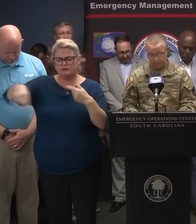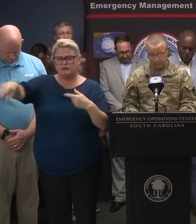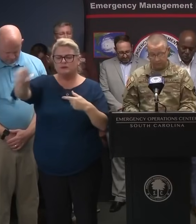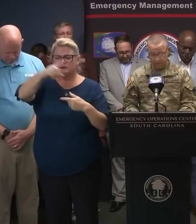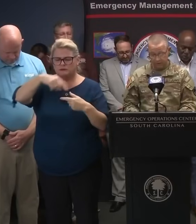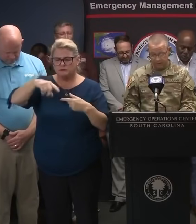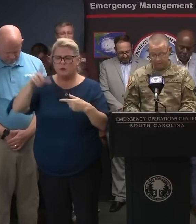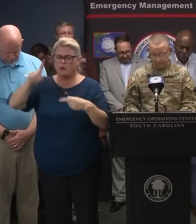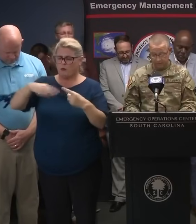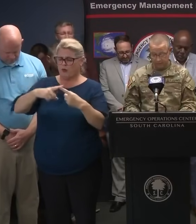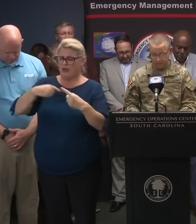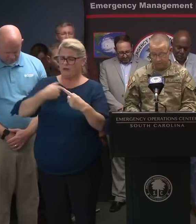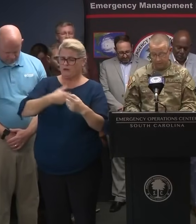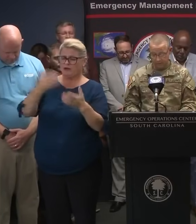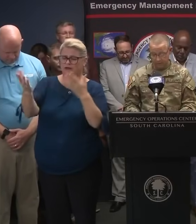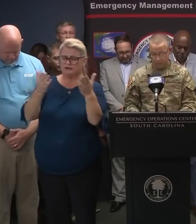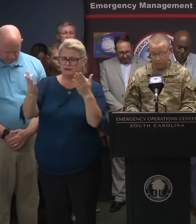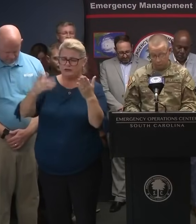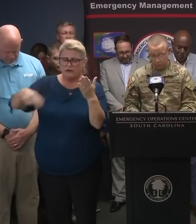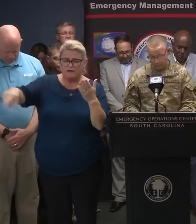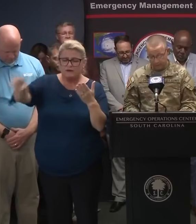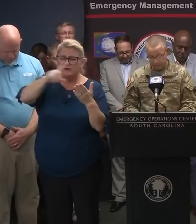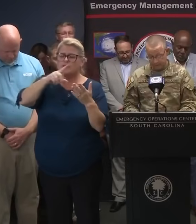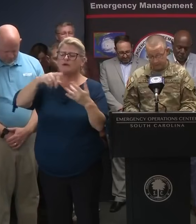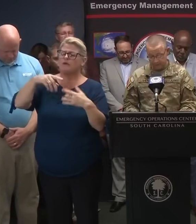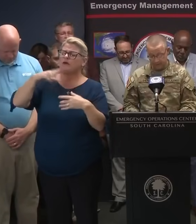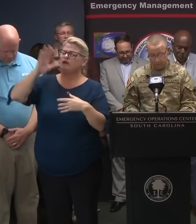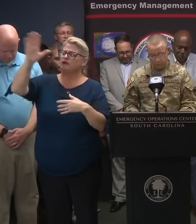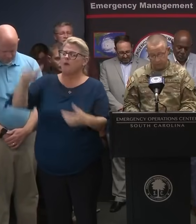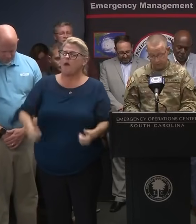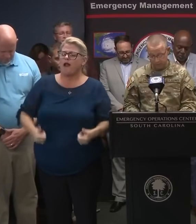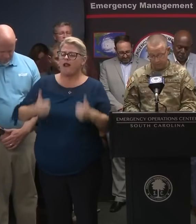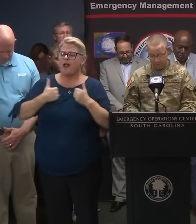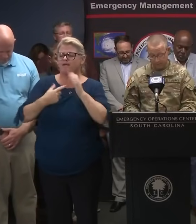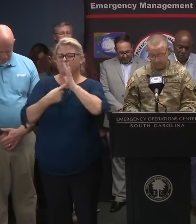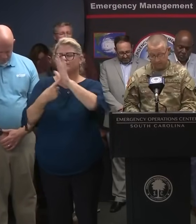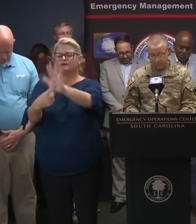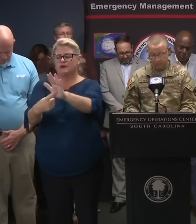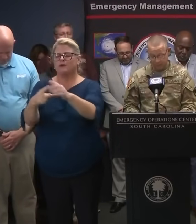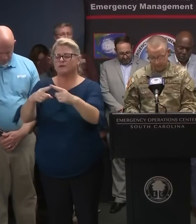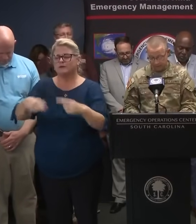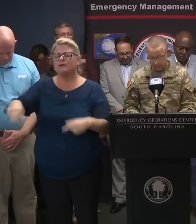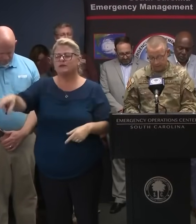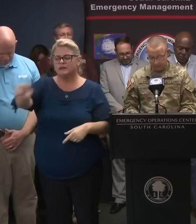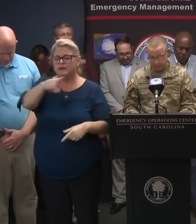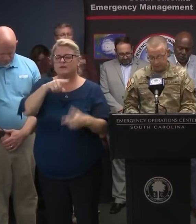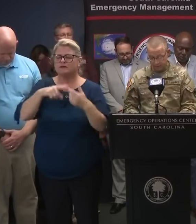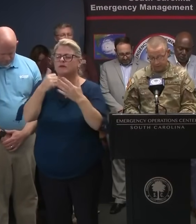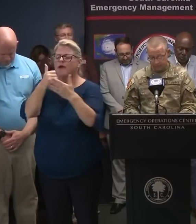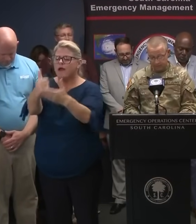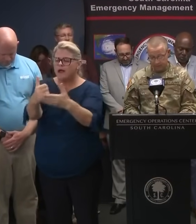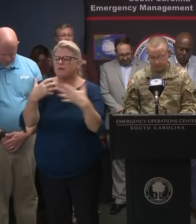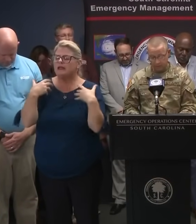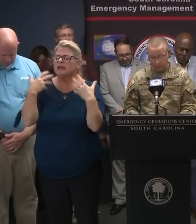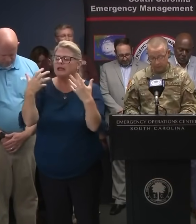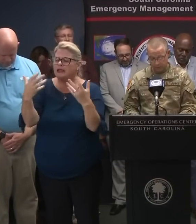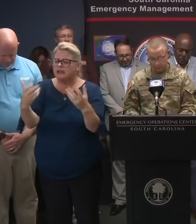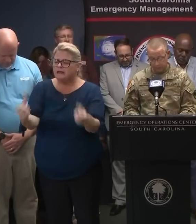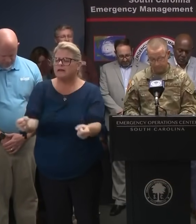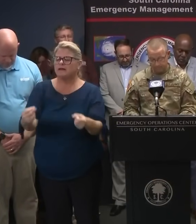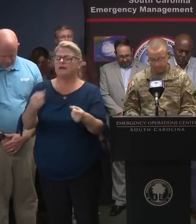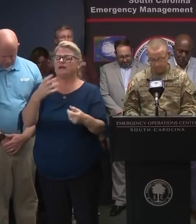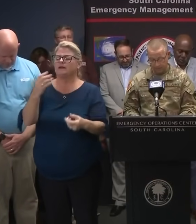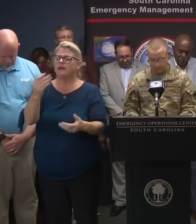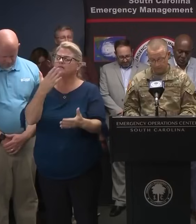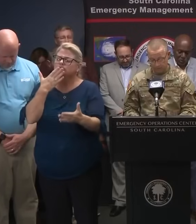where we serve one another, your breath of life is at work to bring healing and restoration to all